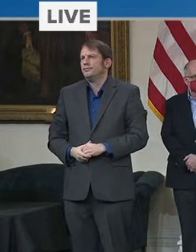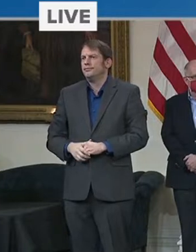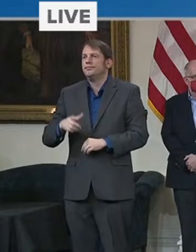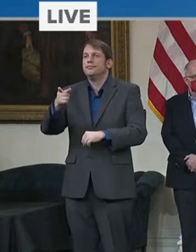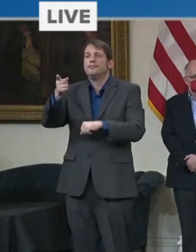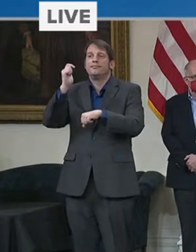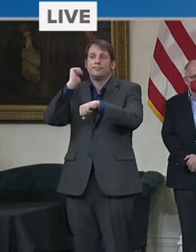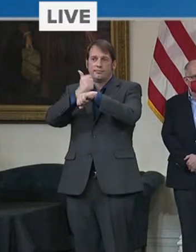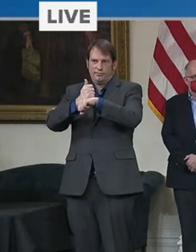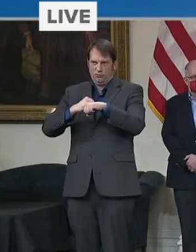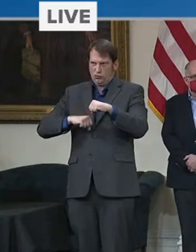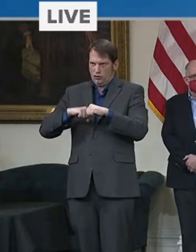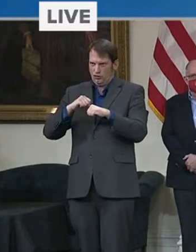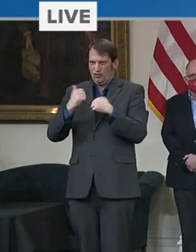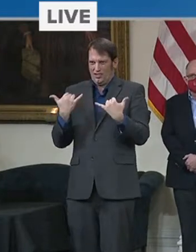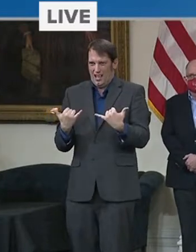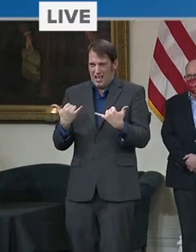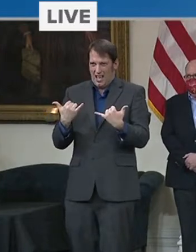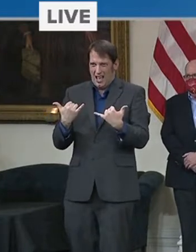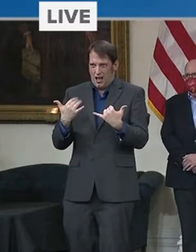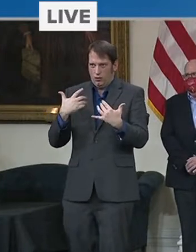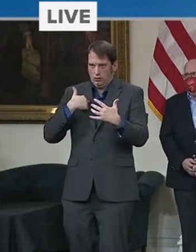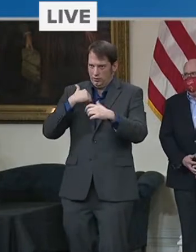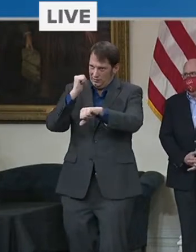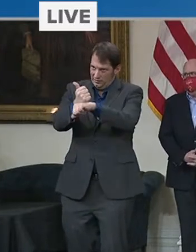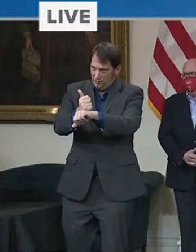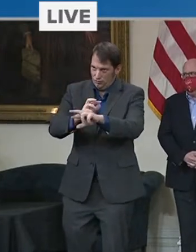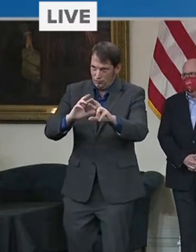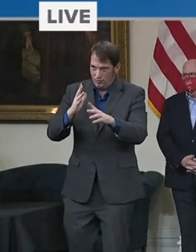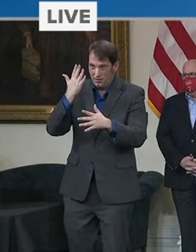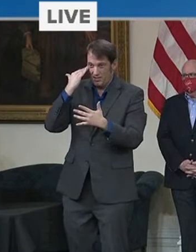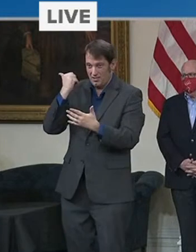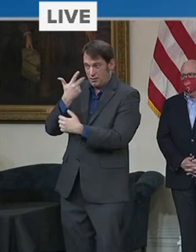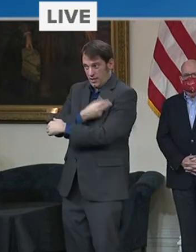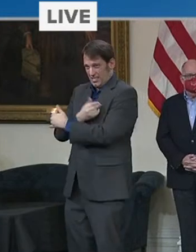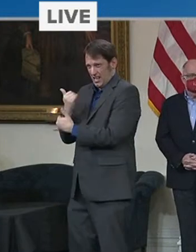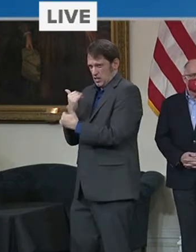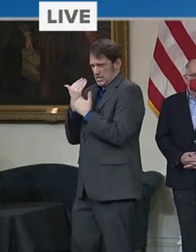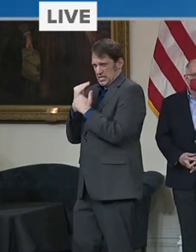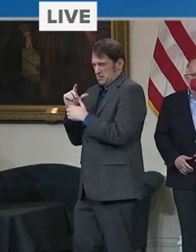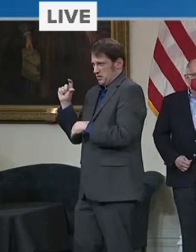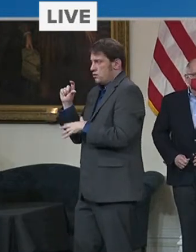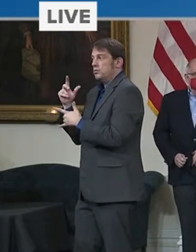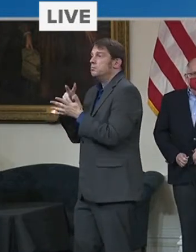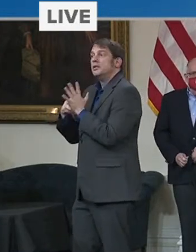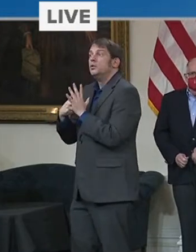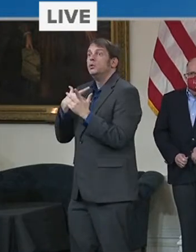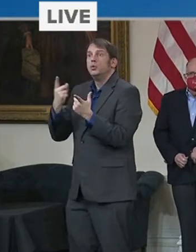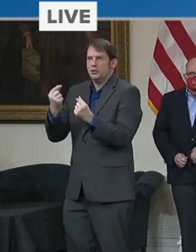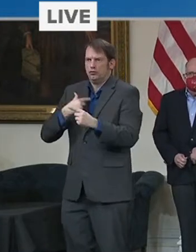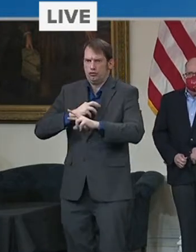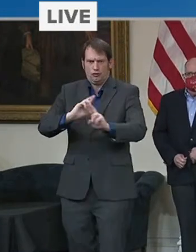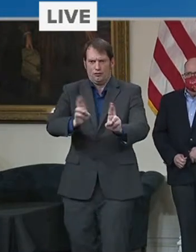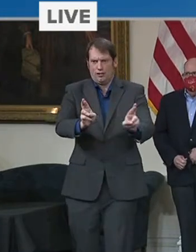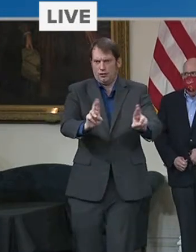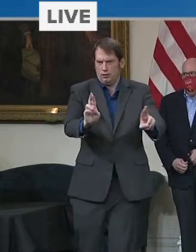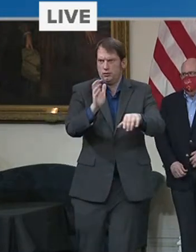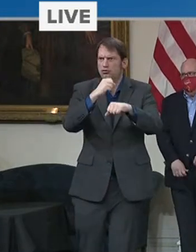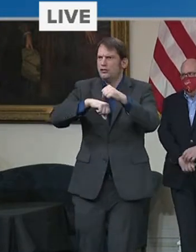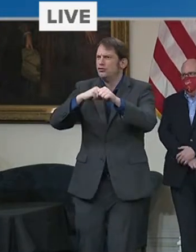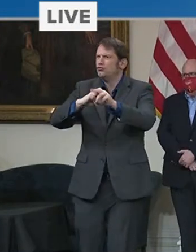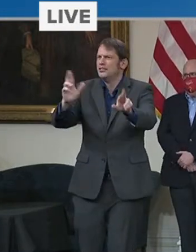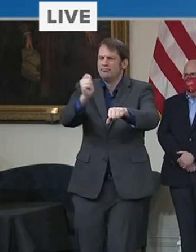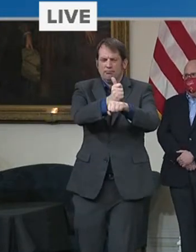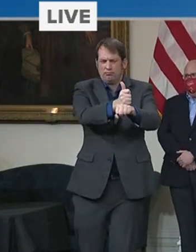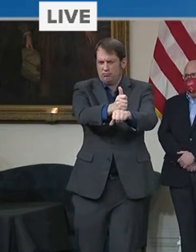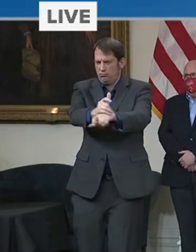vaccine supply remains limited for all states, we can seamlessly deliver and administer doses when the national